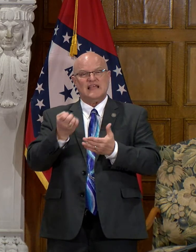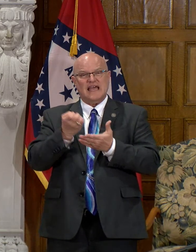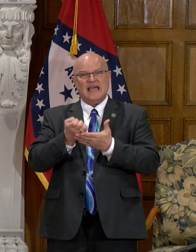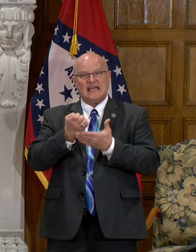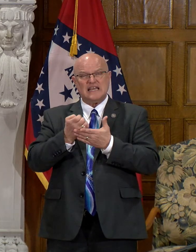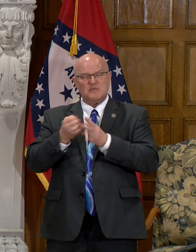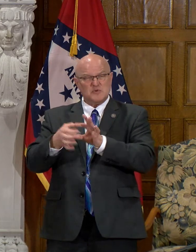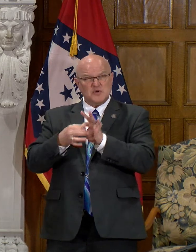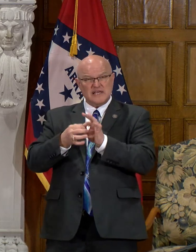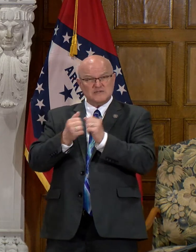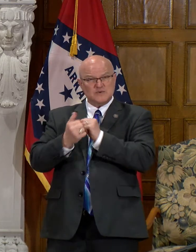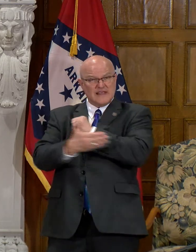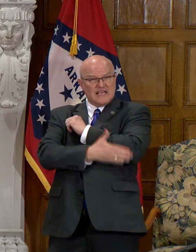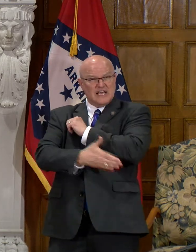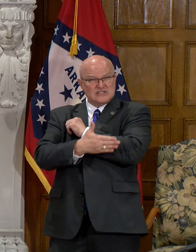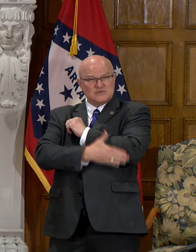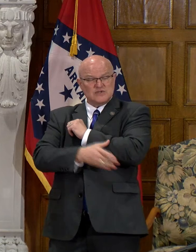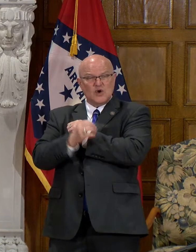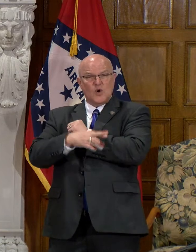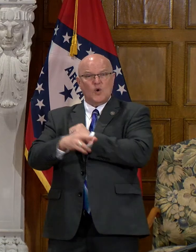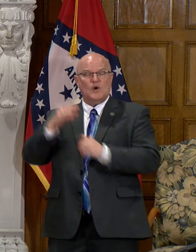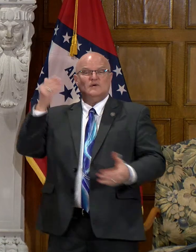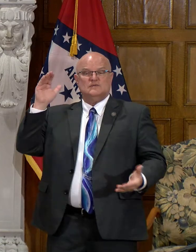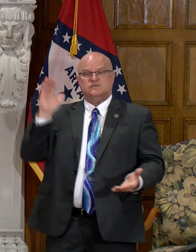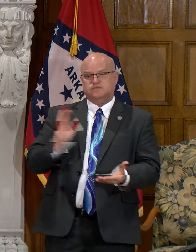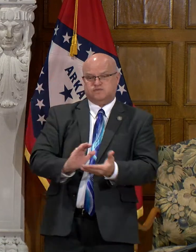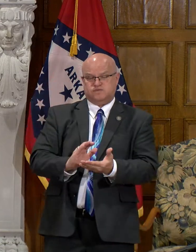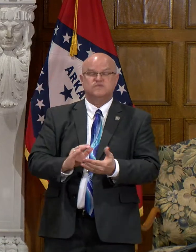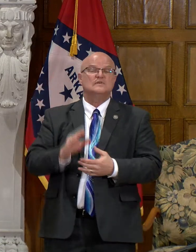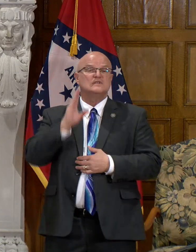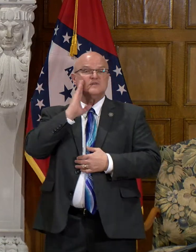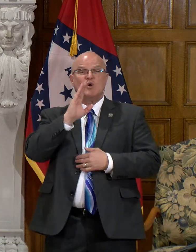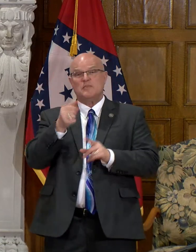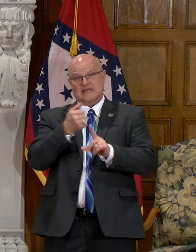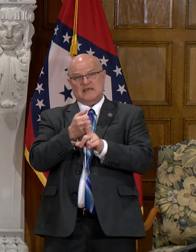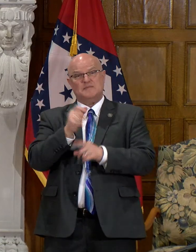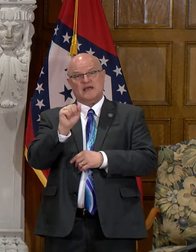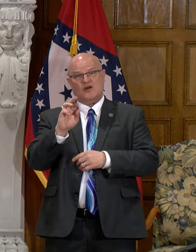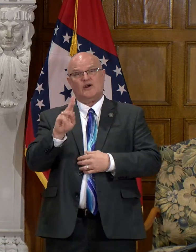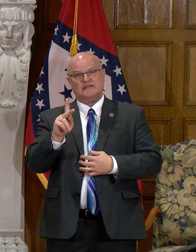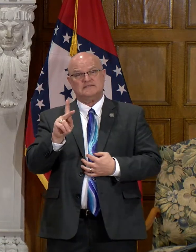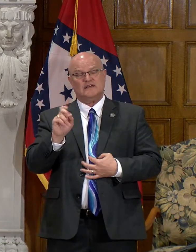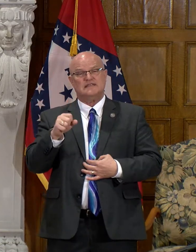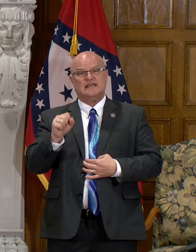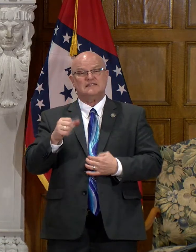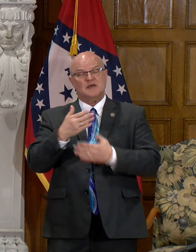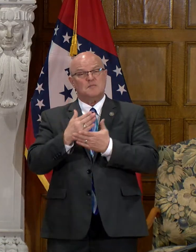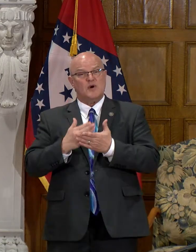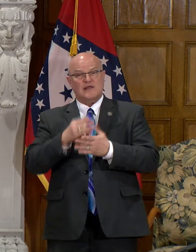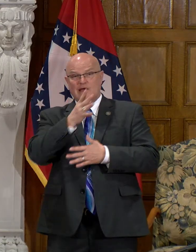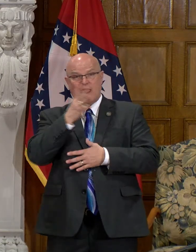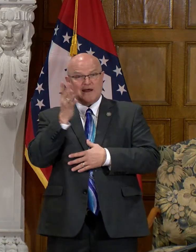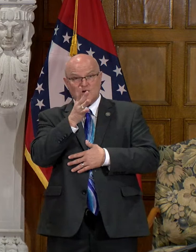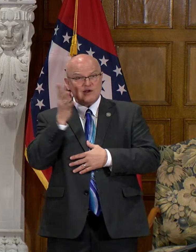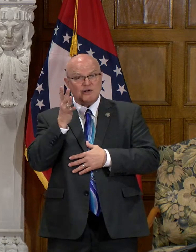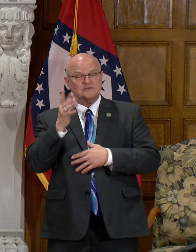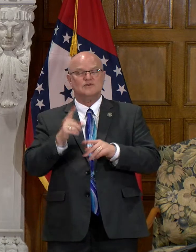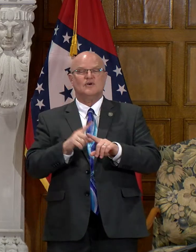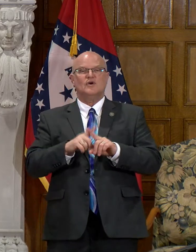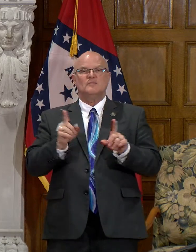economic relations with a country or diminish it greatly, and so there will be an impact in Arkansas, partly in agriculture,